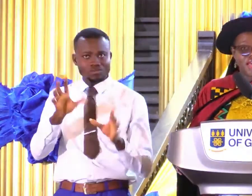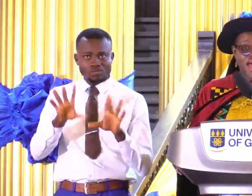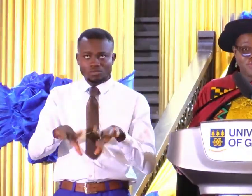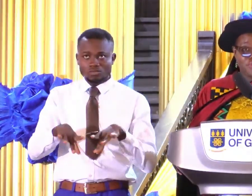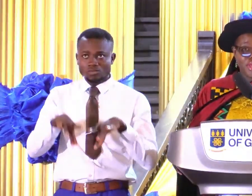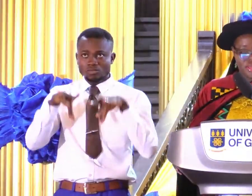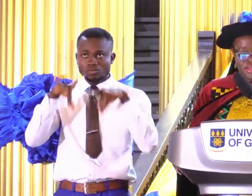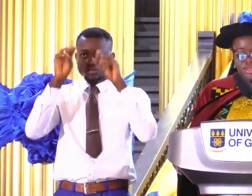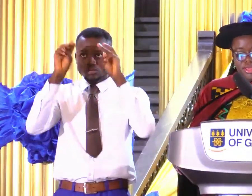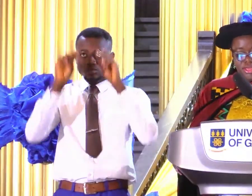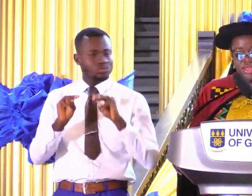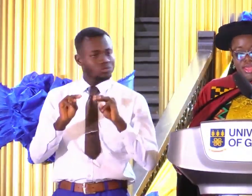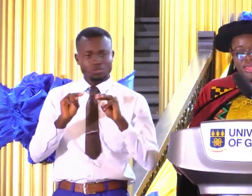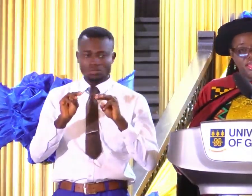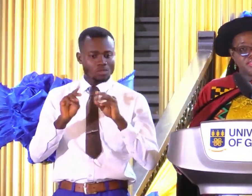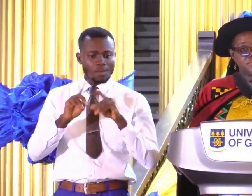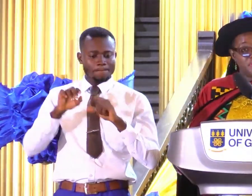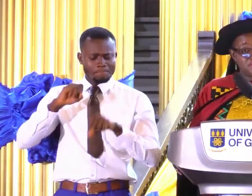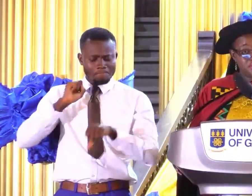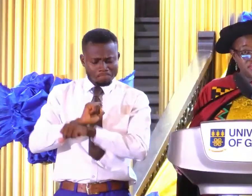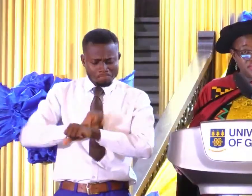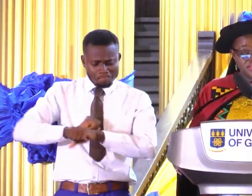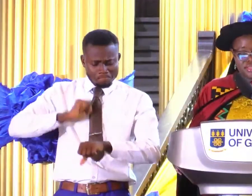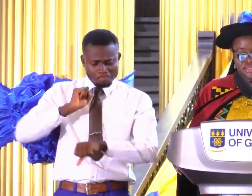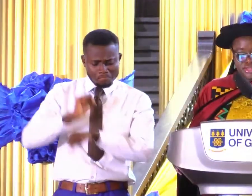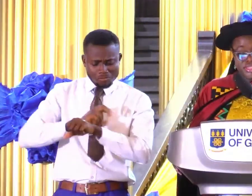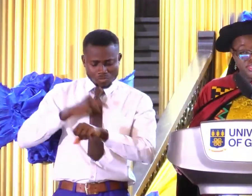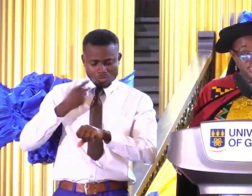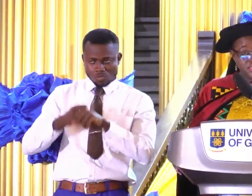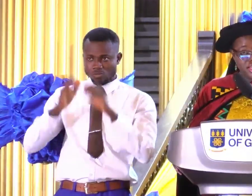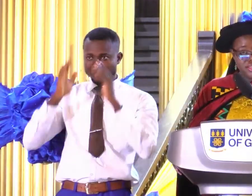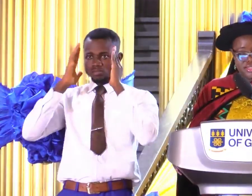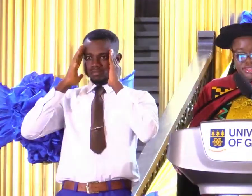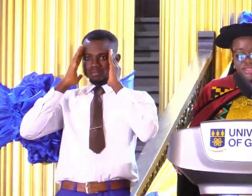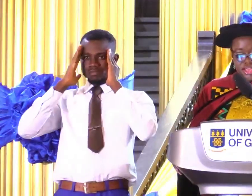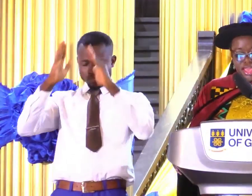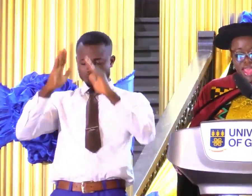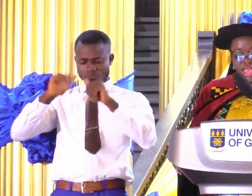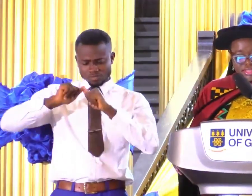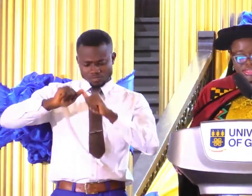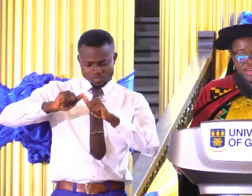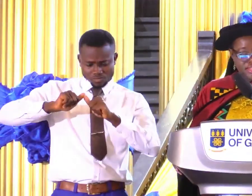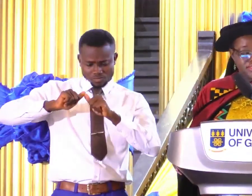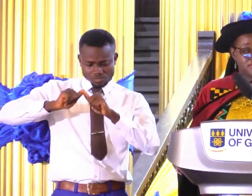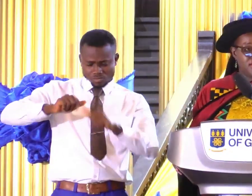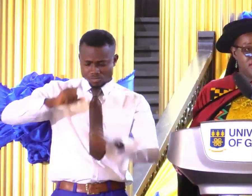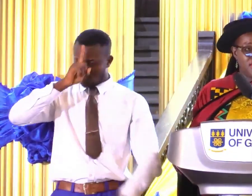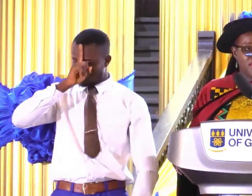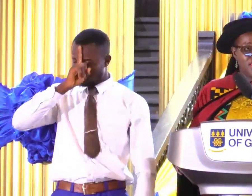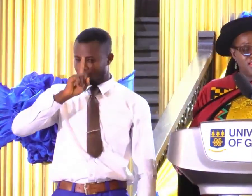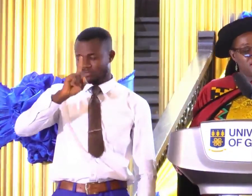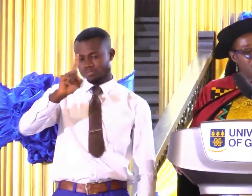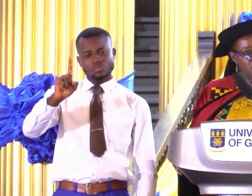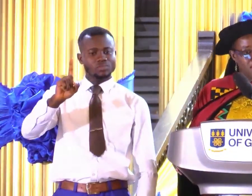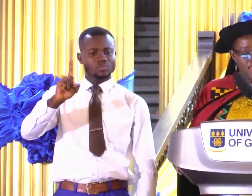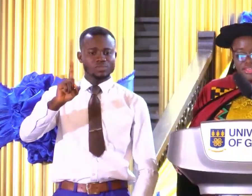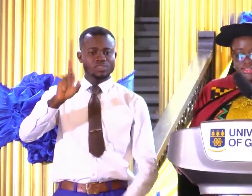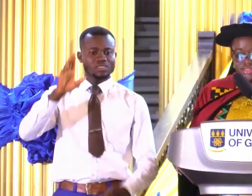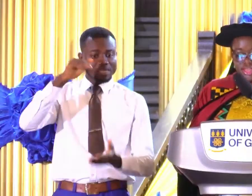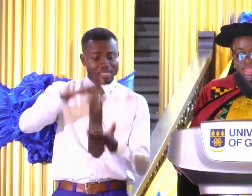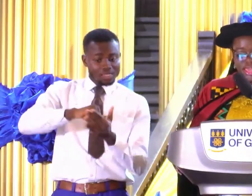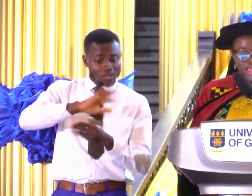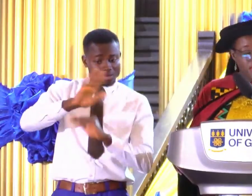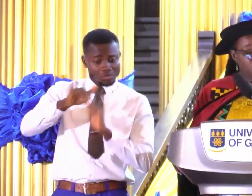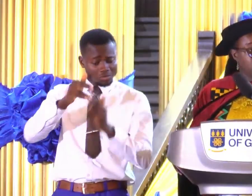It's hard work, it's persistence, diligence, excellence, and in her